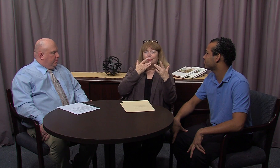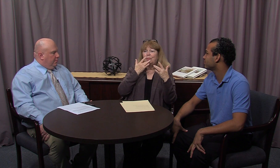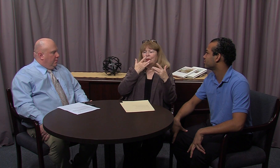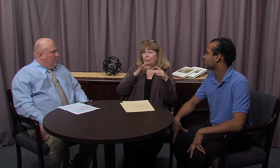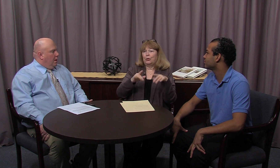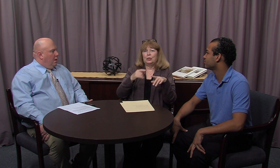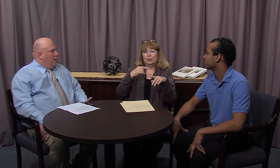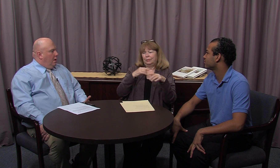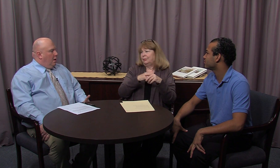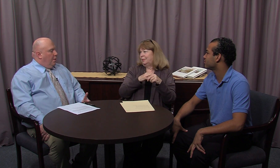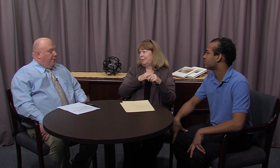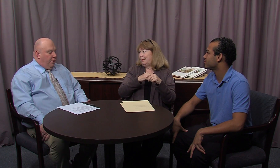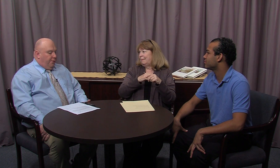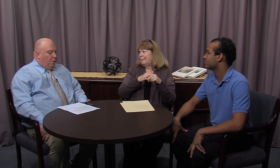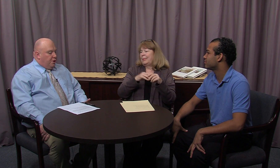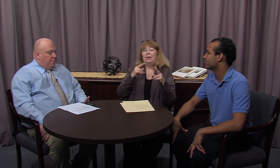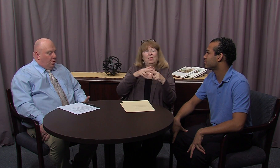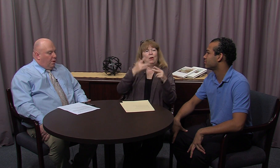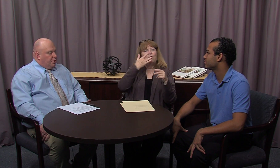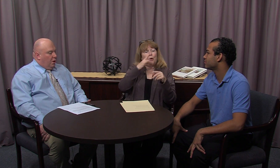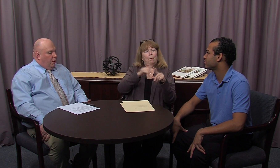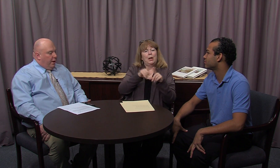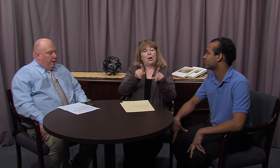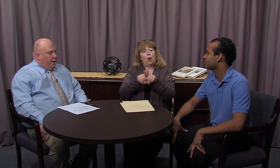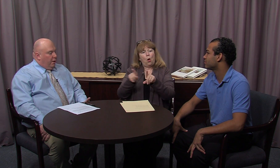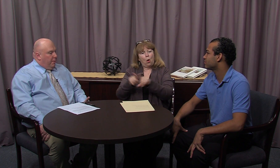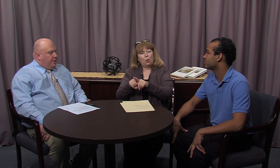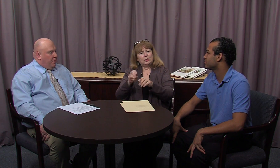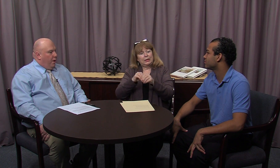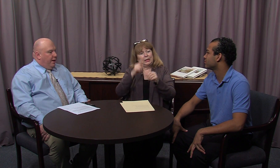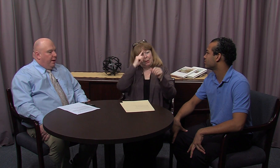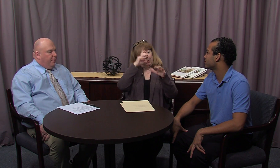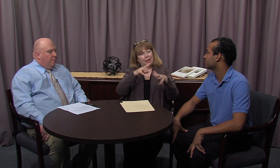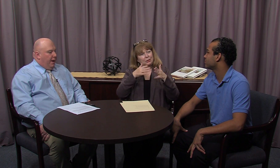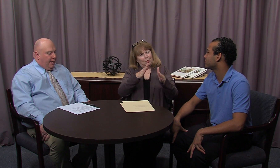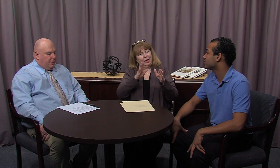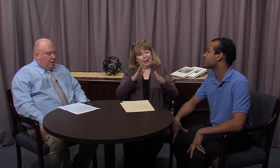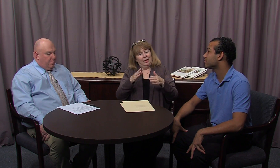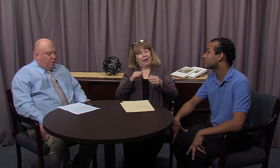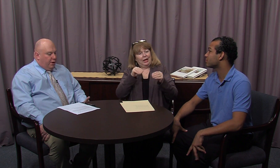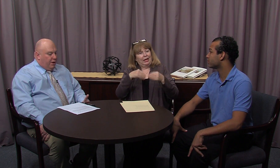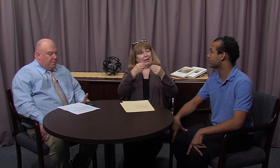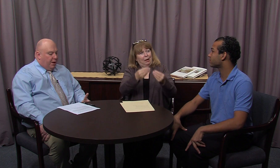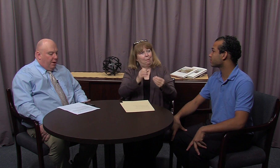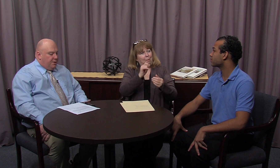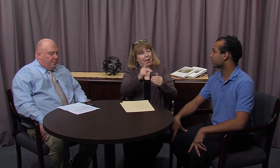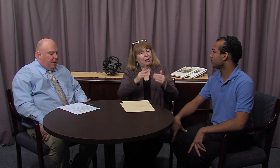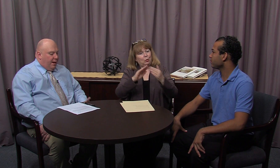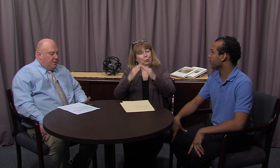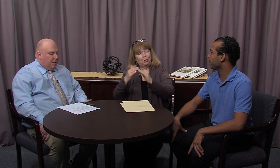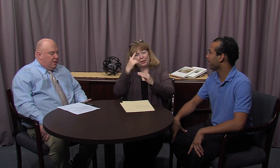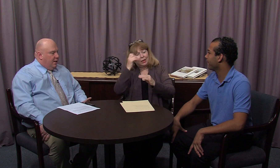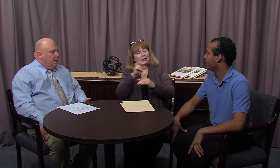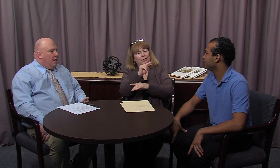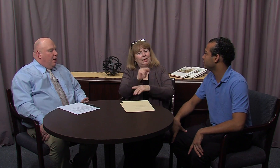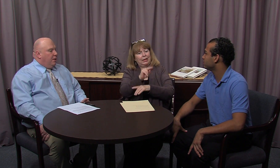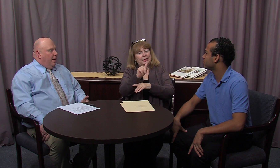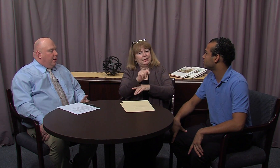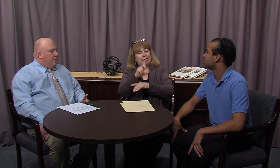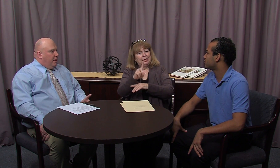very fortunate. Very fortunate, but also in an amazing way given back to the community. It's because of the NTD that things